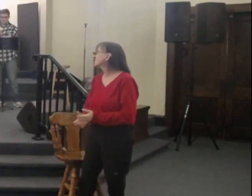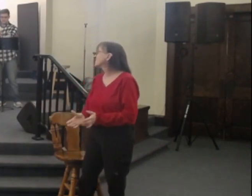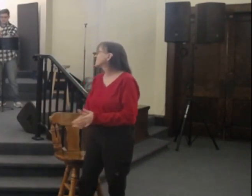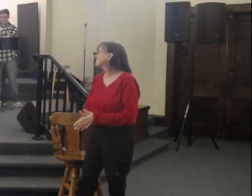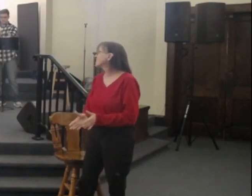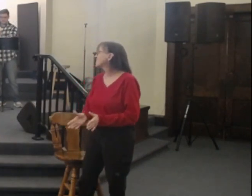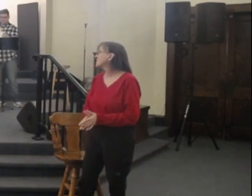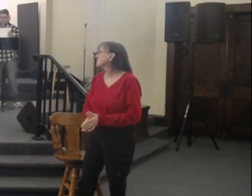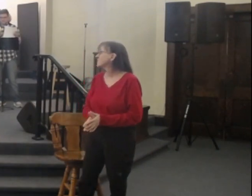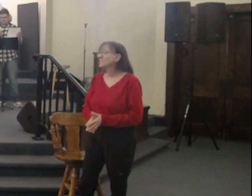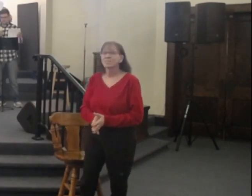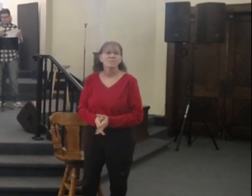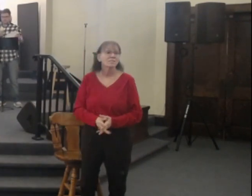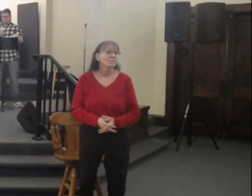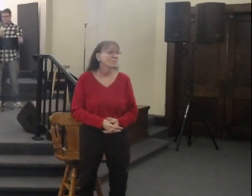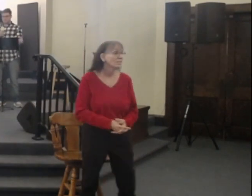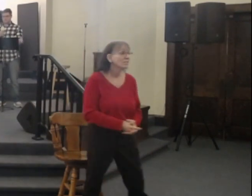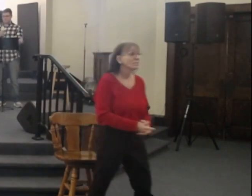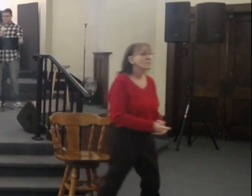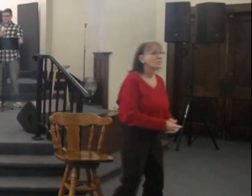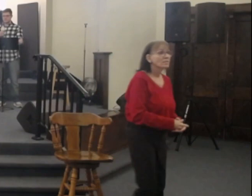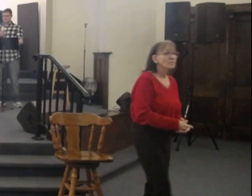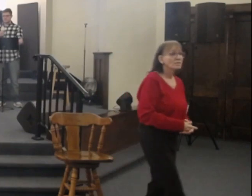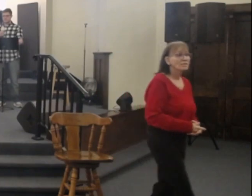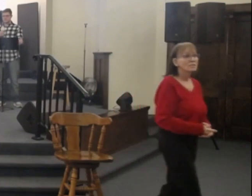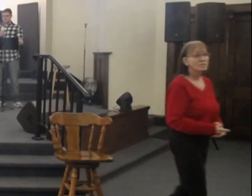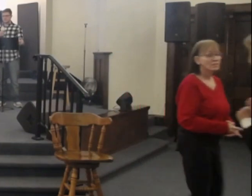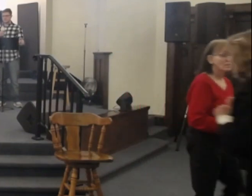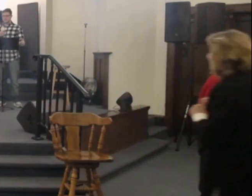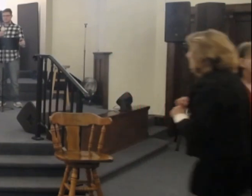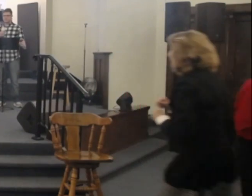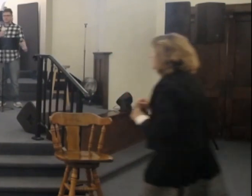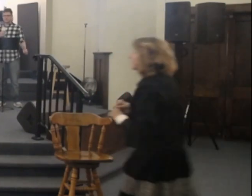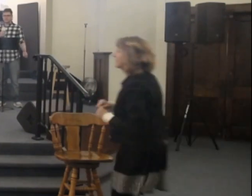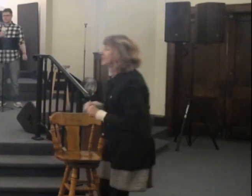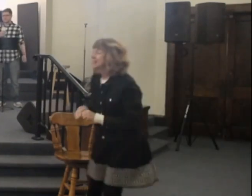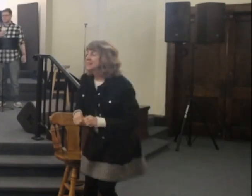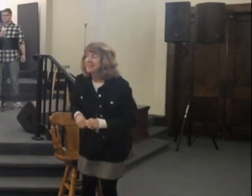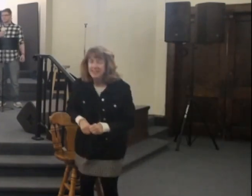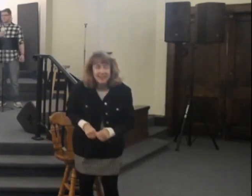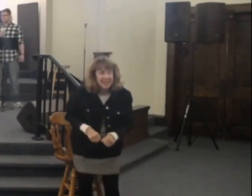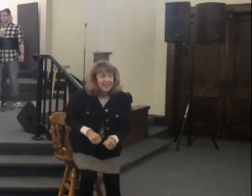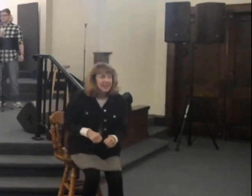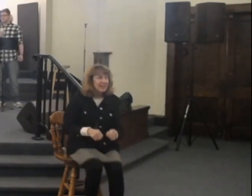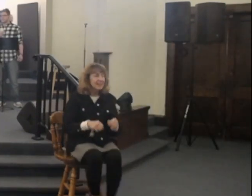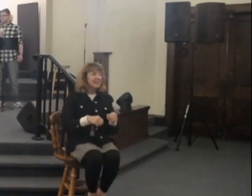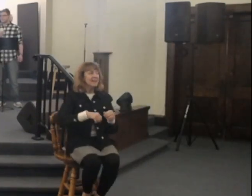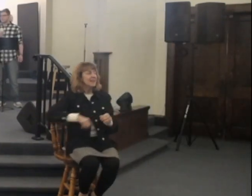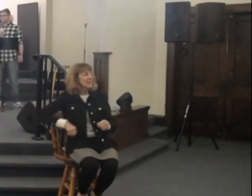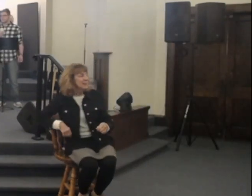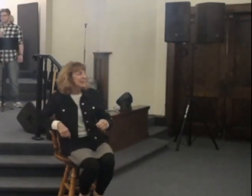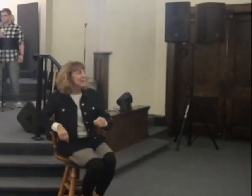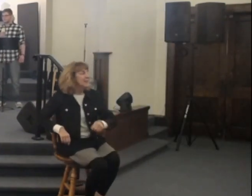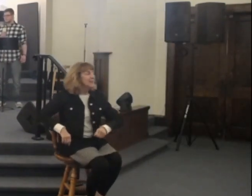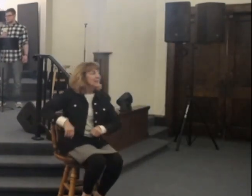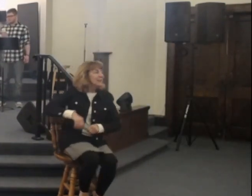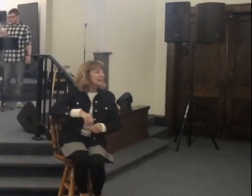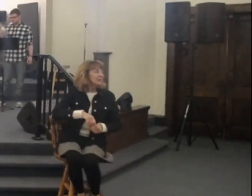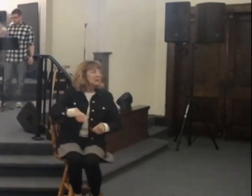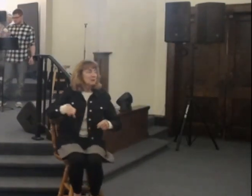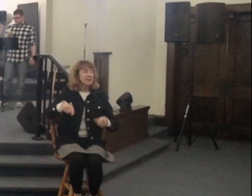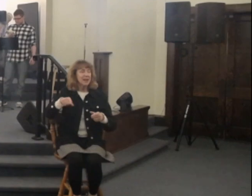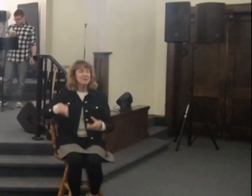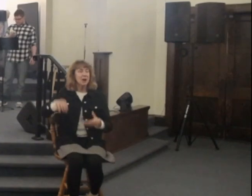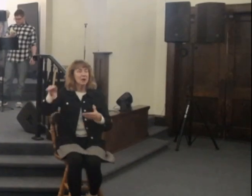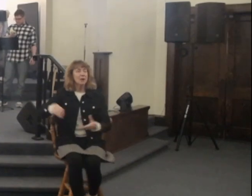Now we can have another seat, and we're going to flip-flop up and down, up and down, and we're going to have our marriage moment